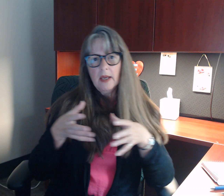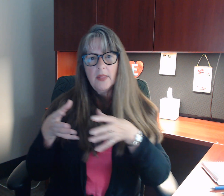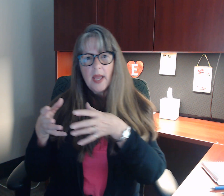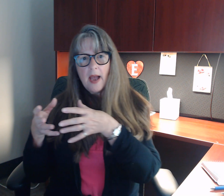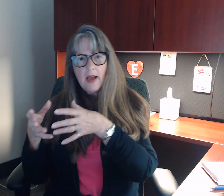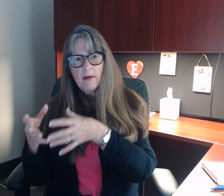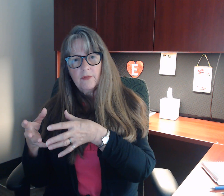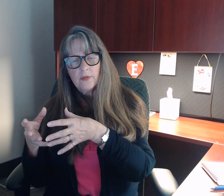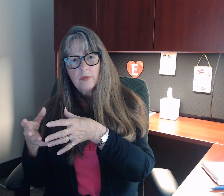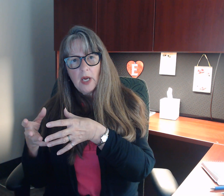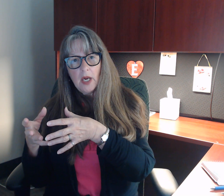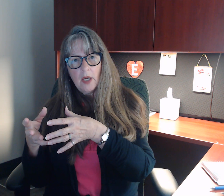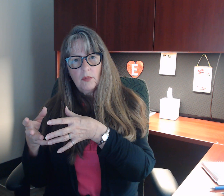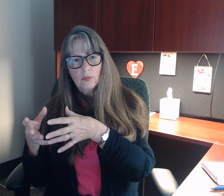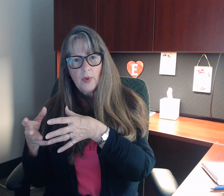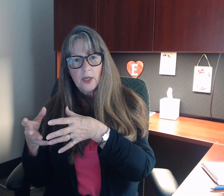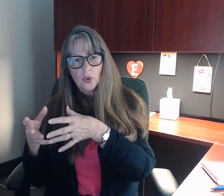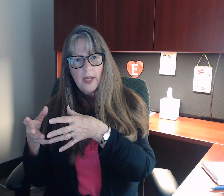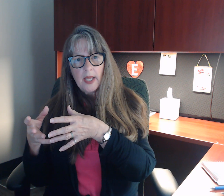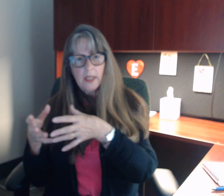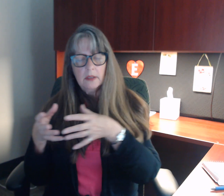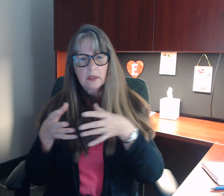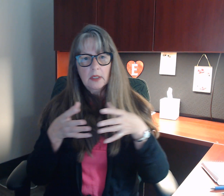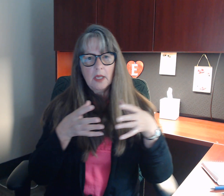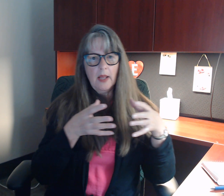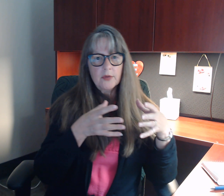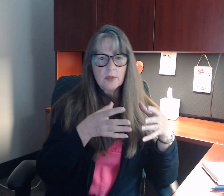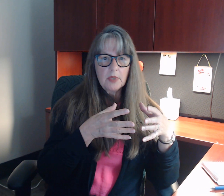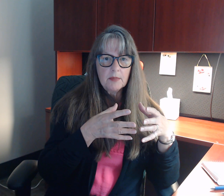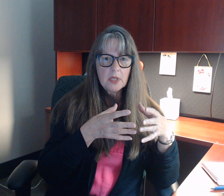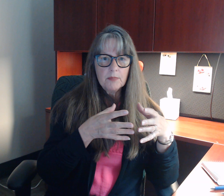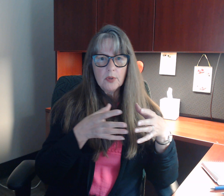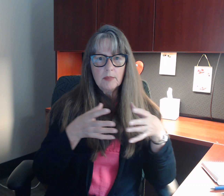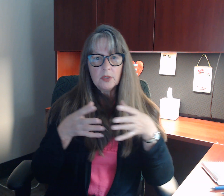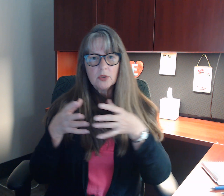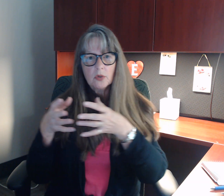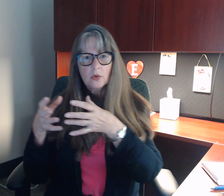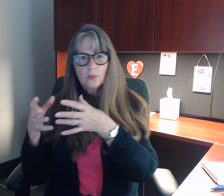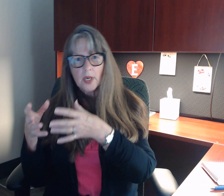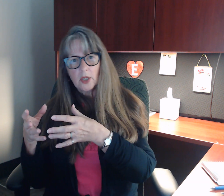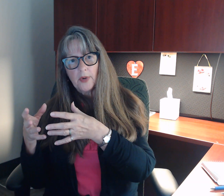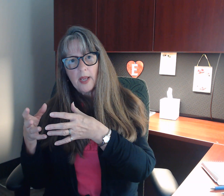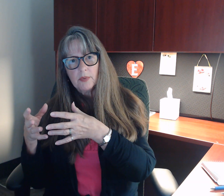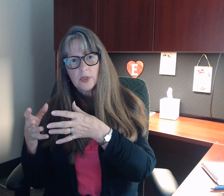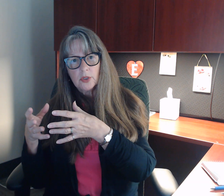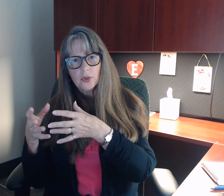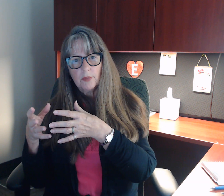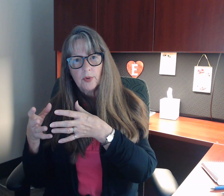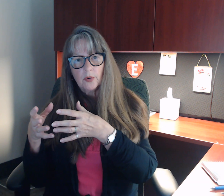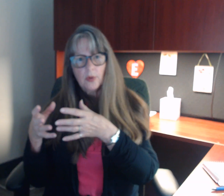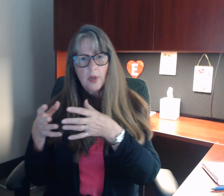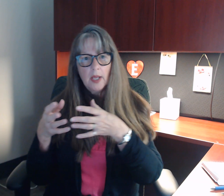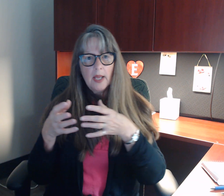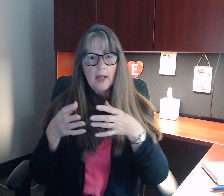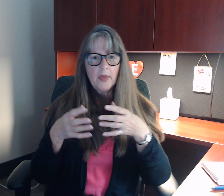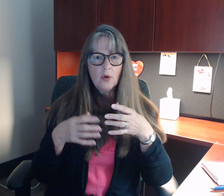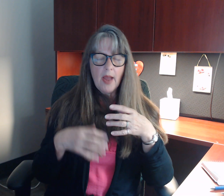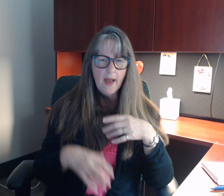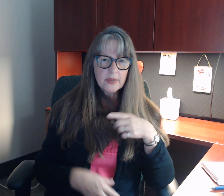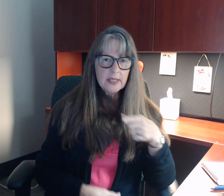they have regular ed, and sometimes they put them into the regular ed with an interpreter, and they don't have a deaf